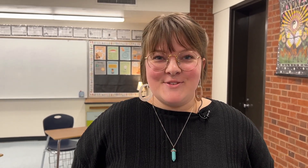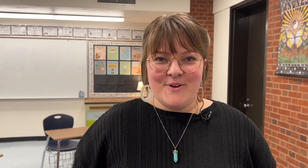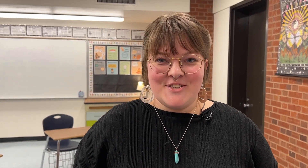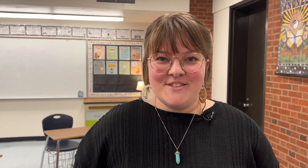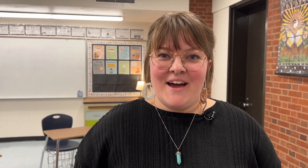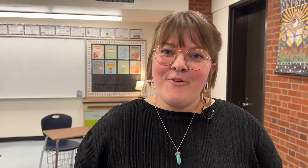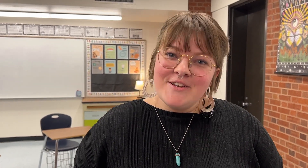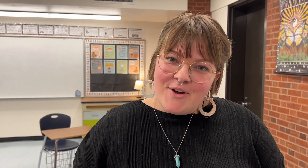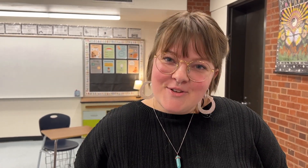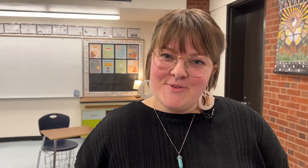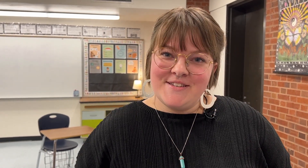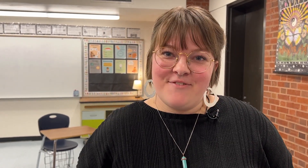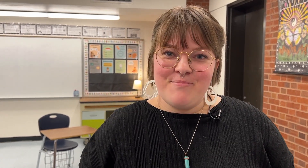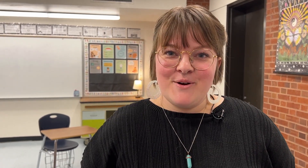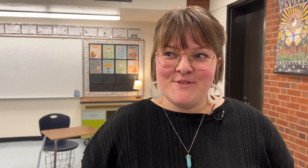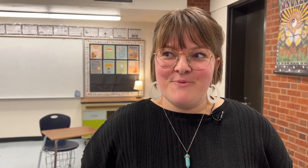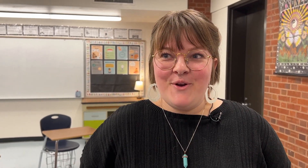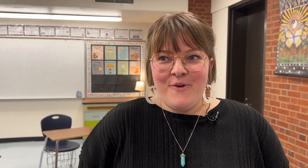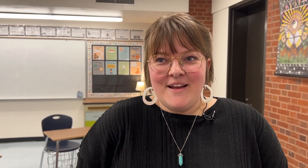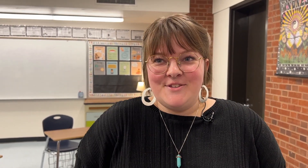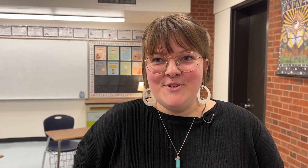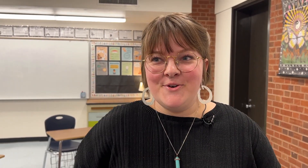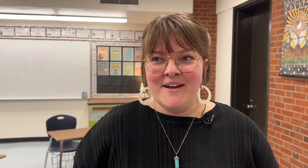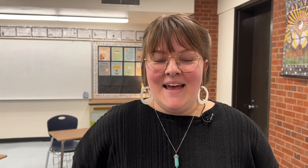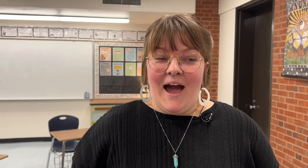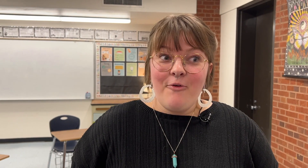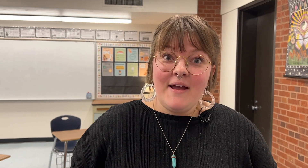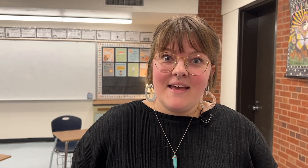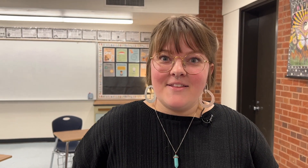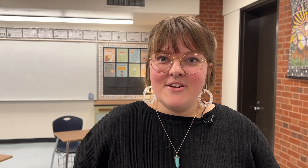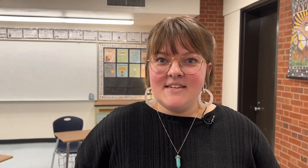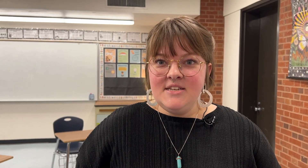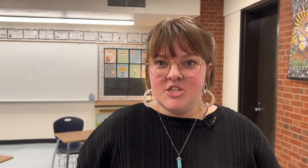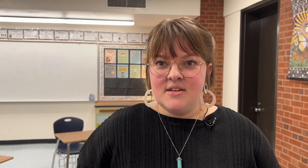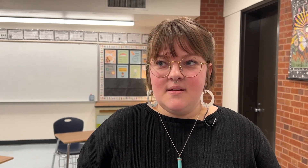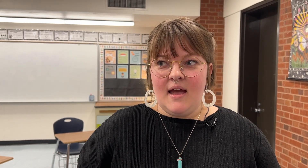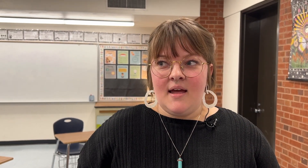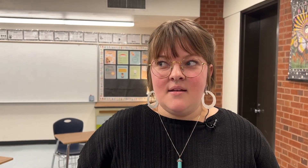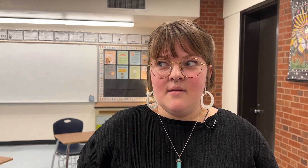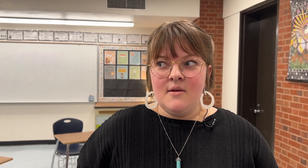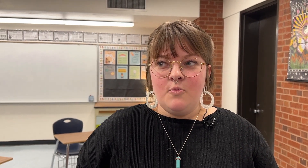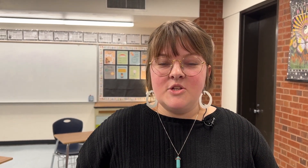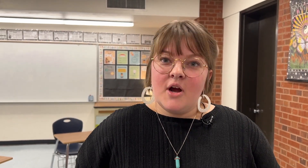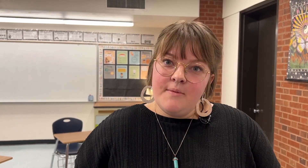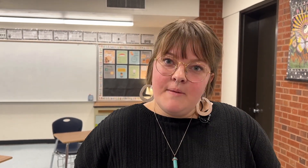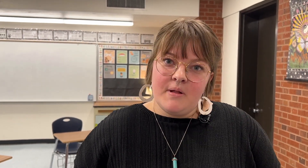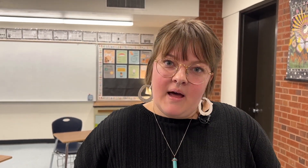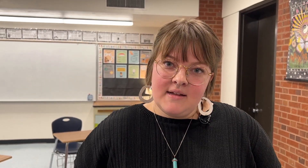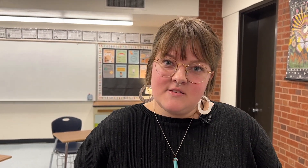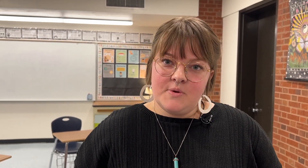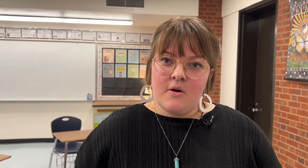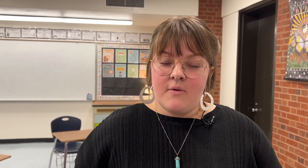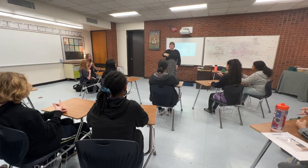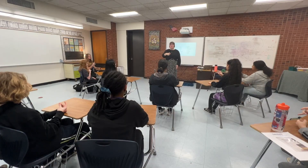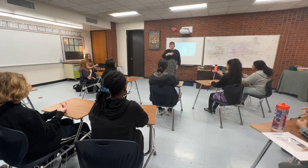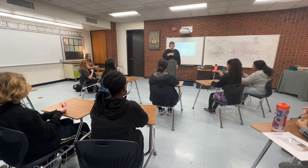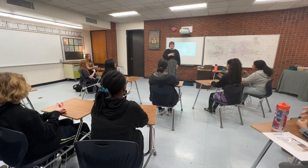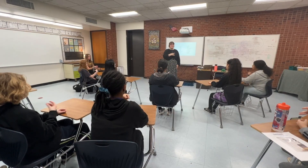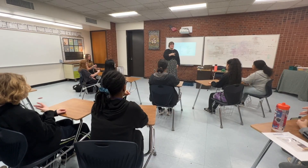questions. How do I talk to a deaf person? What do I do? How do I get their attention? And we try to be polite so we don't always ask these questions